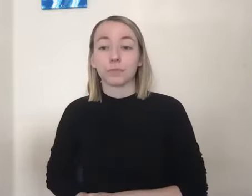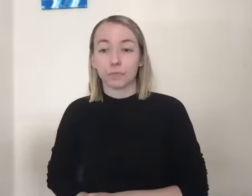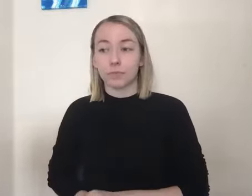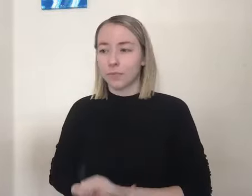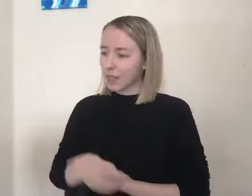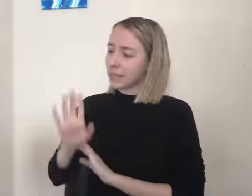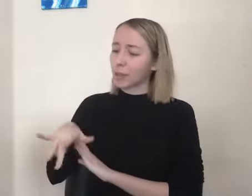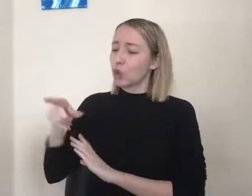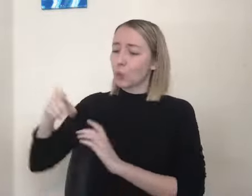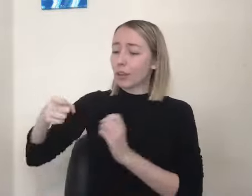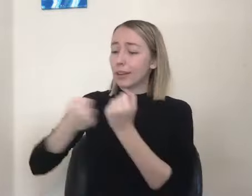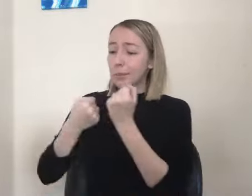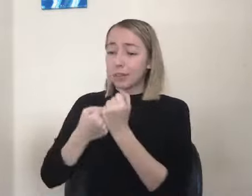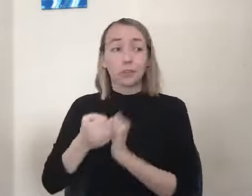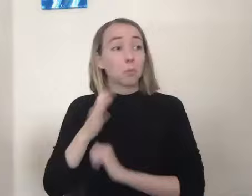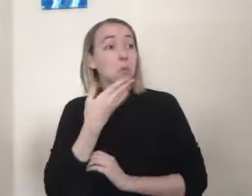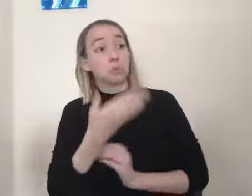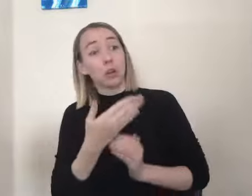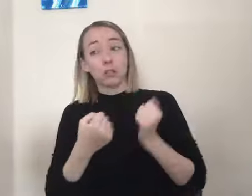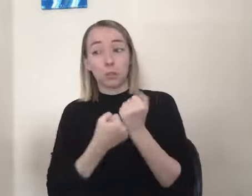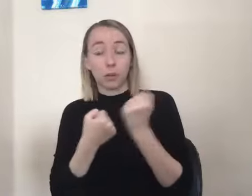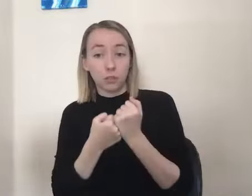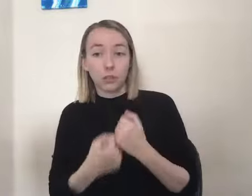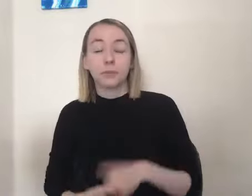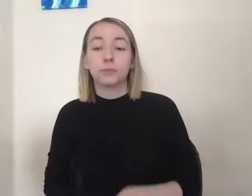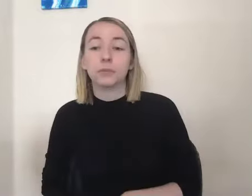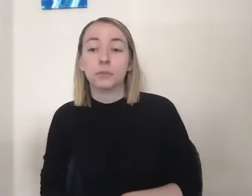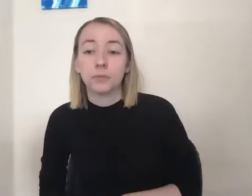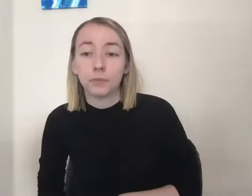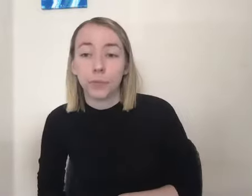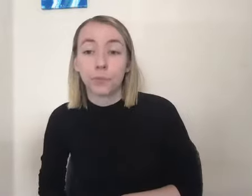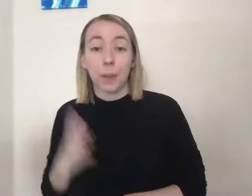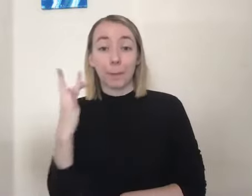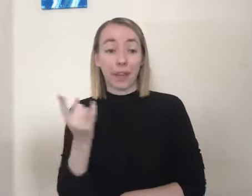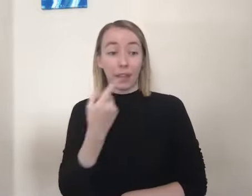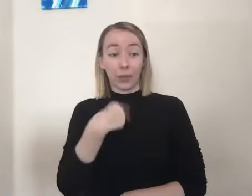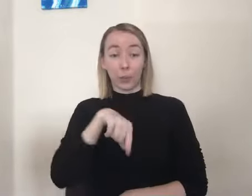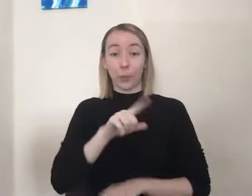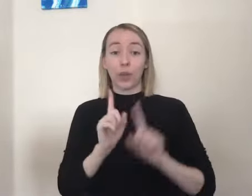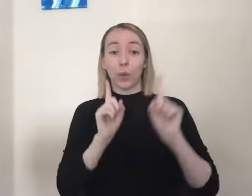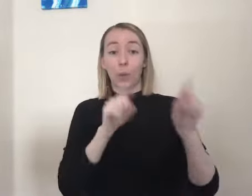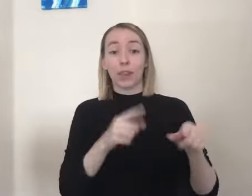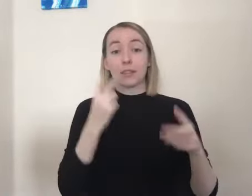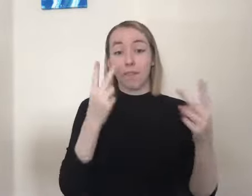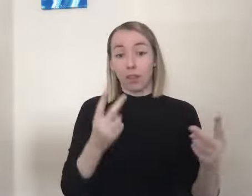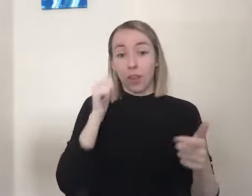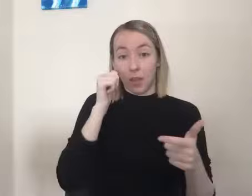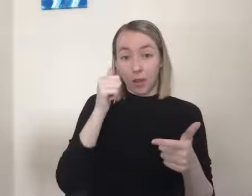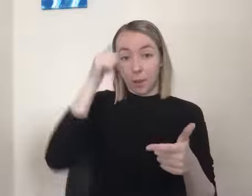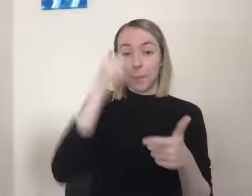night, and his sponsor ran the Thursday night AA meeting before he moved down south. So I did know his sponsor and knew his sponsor very